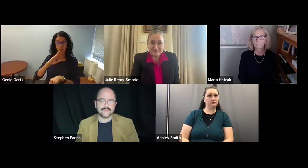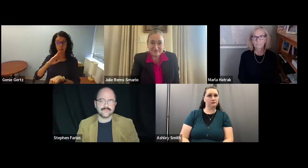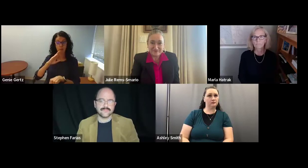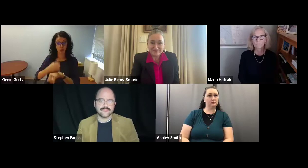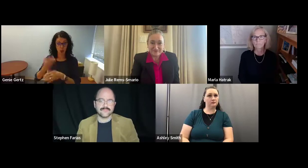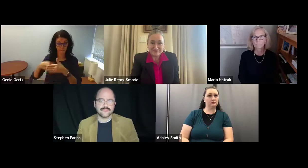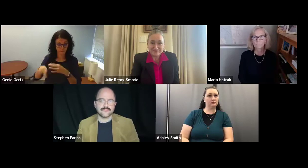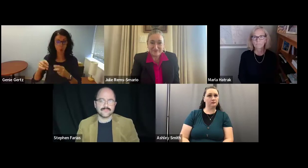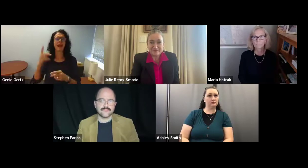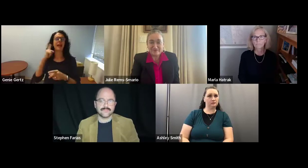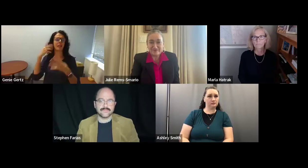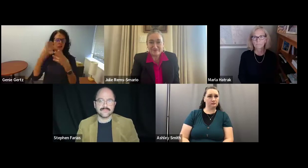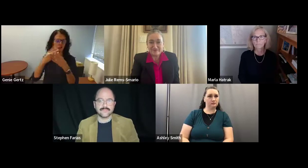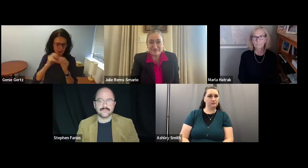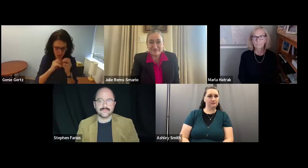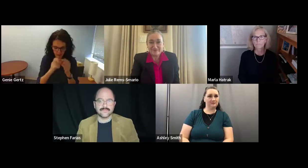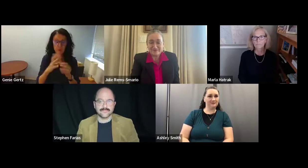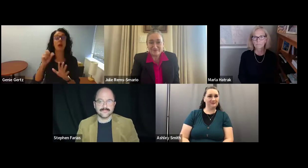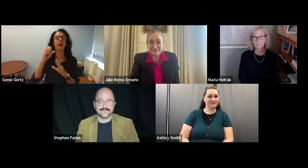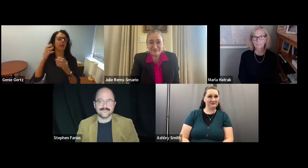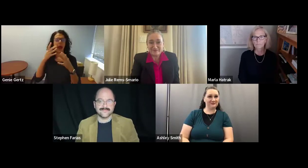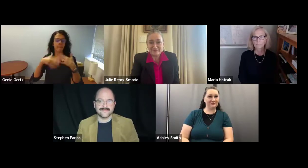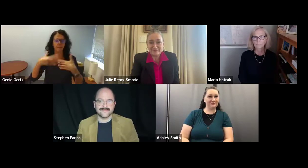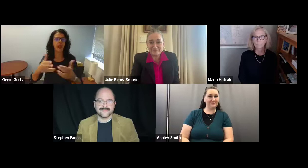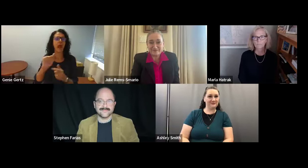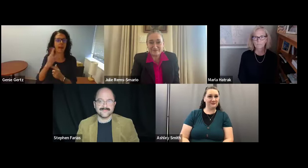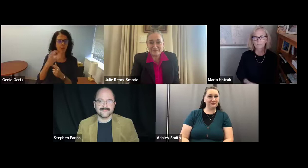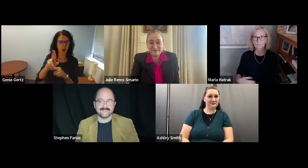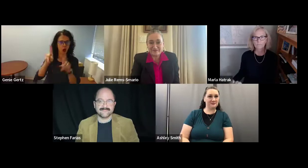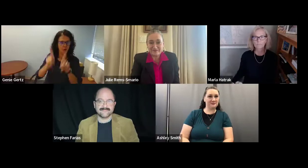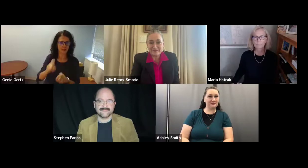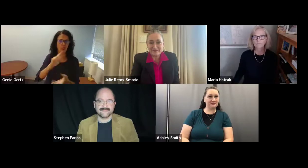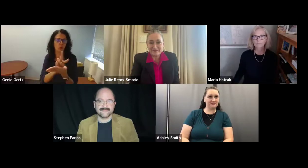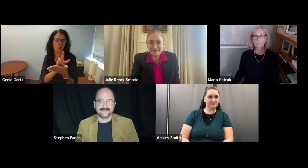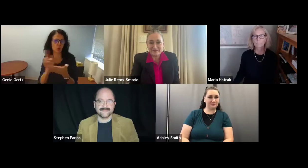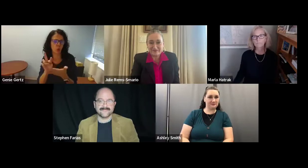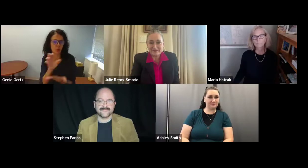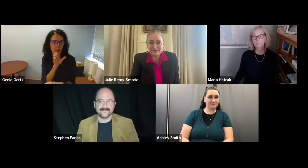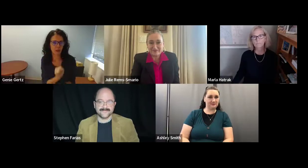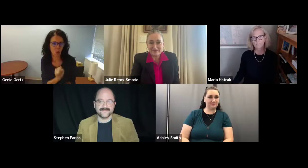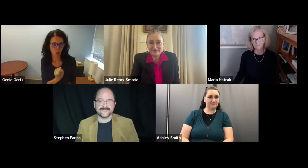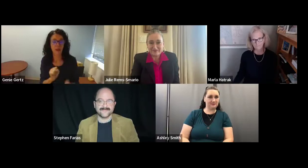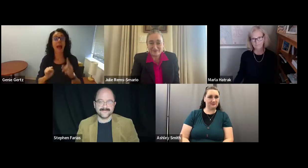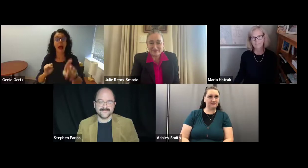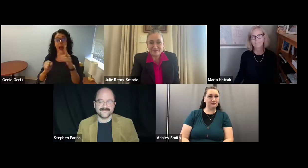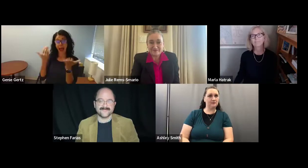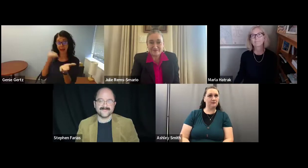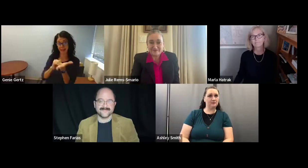screening. My daughter was born, they had the early screening, They did an APR test at 2